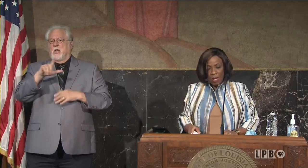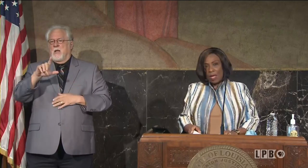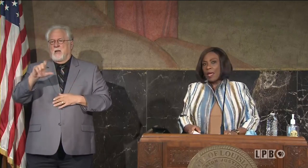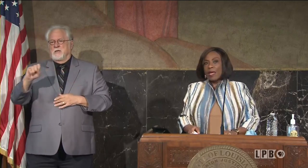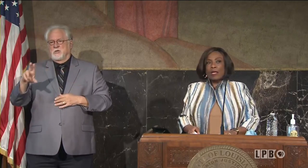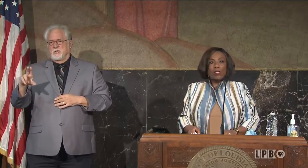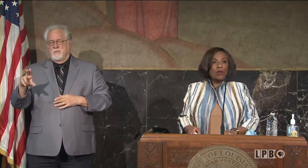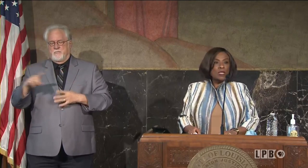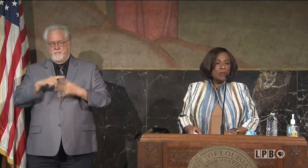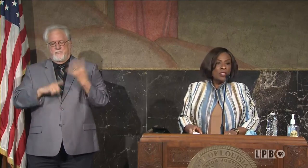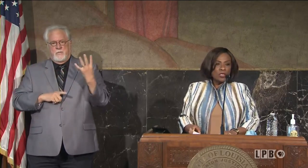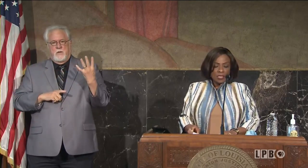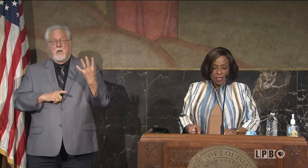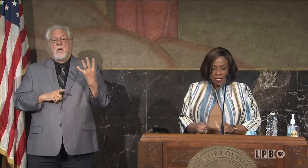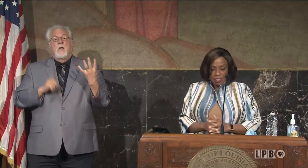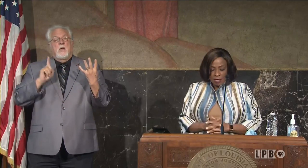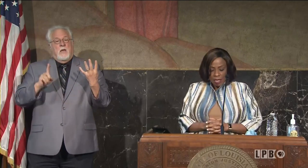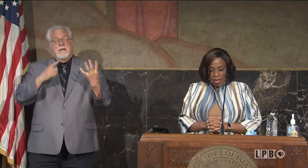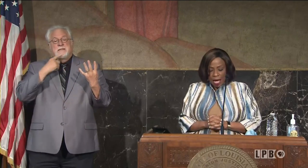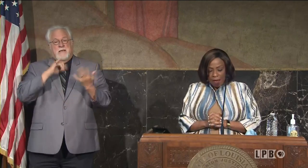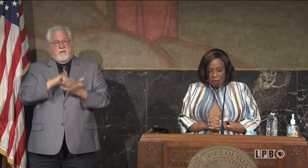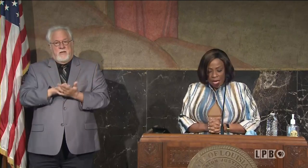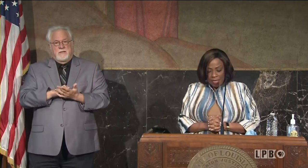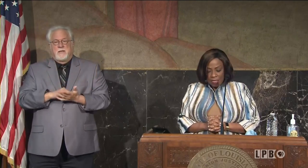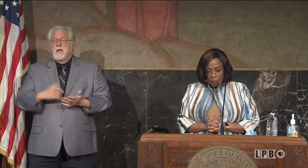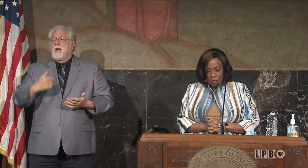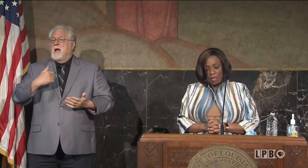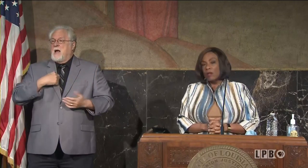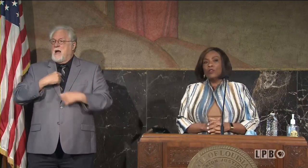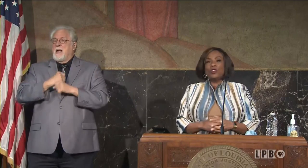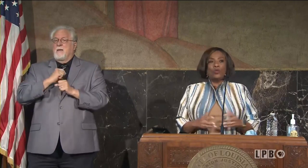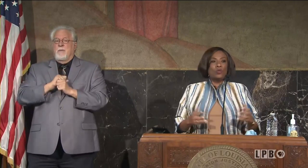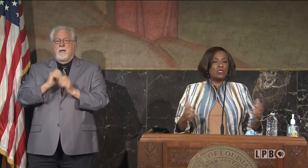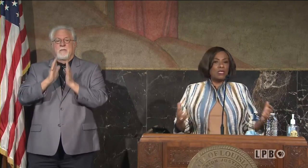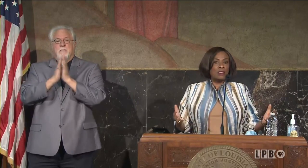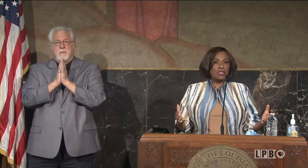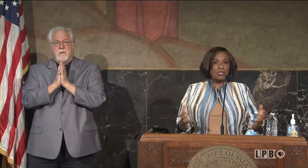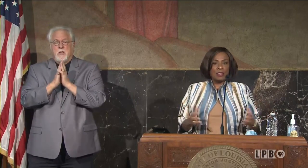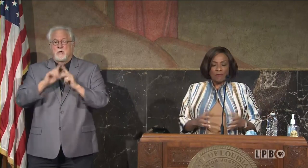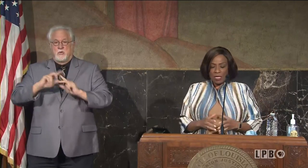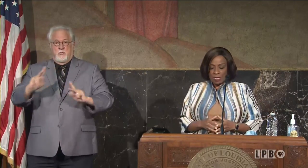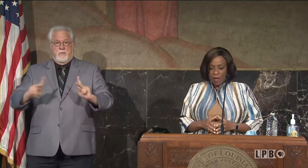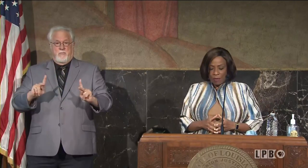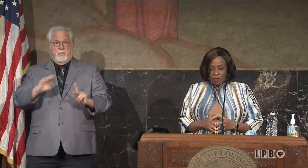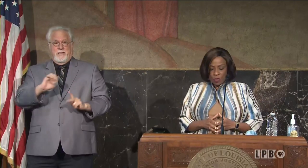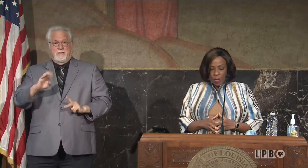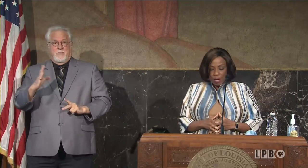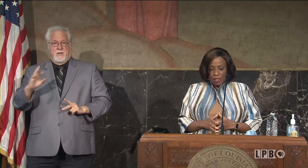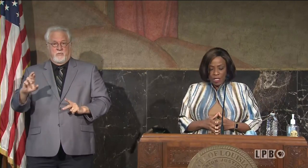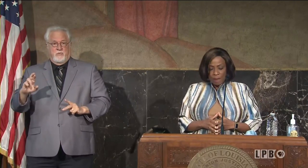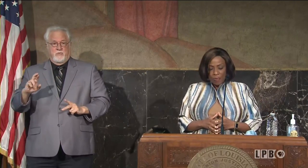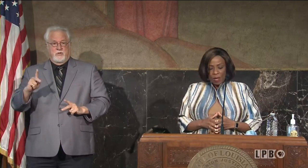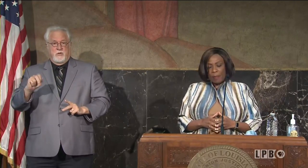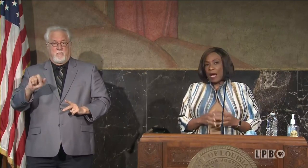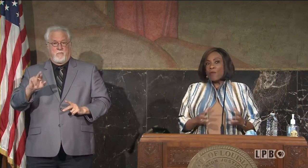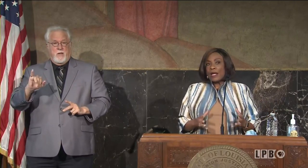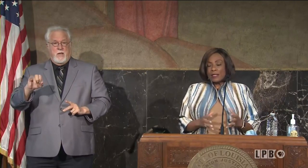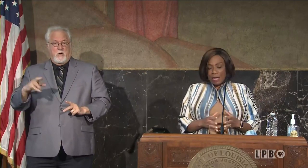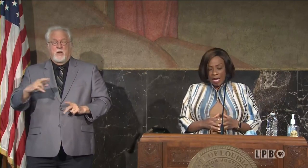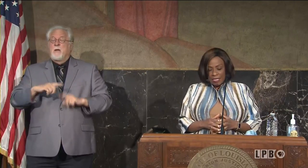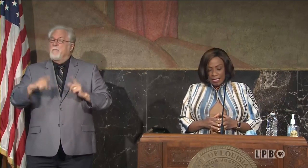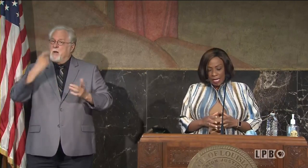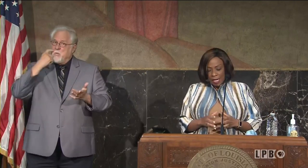University. In closing, let me just say this. I've made this appeal to the citizens of East Baton Rouge Parish, but